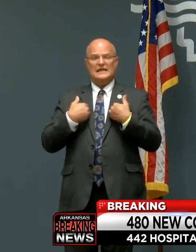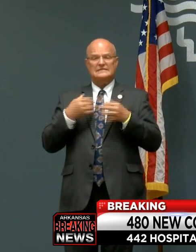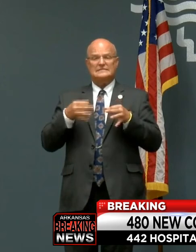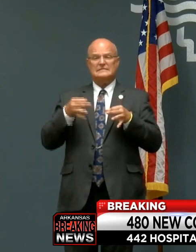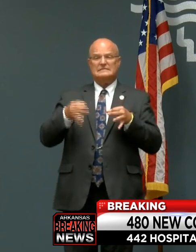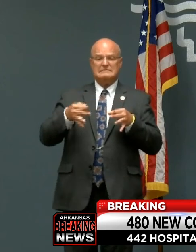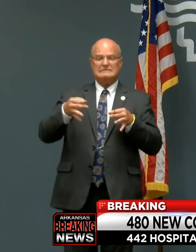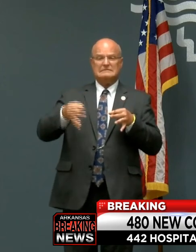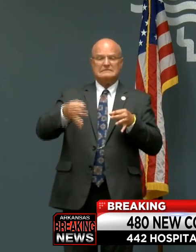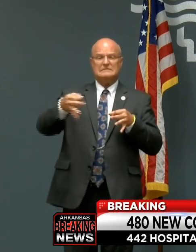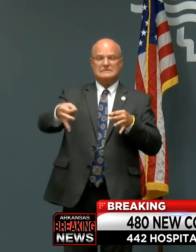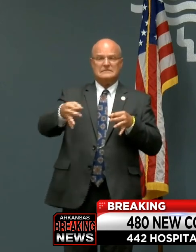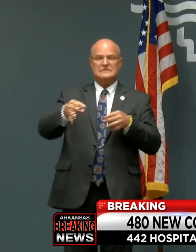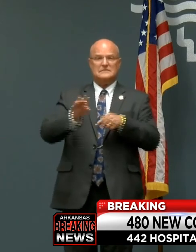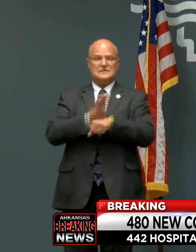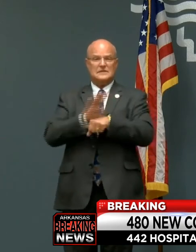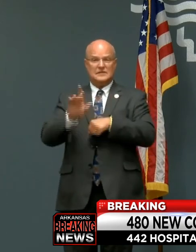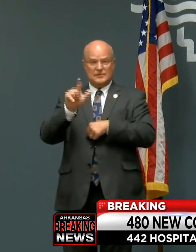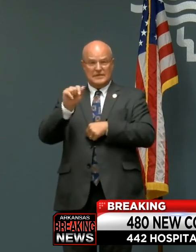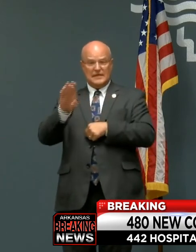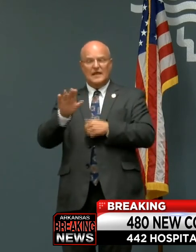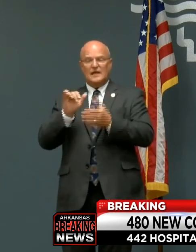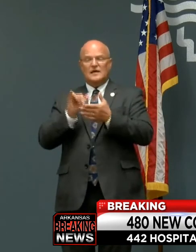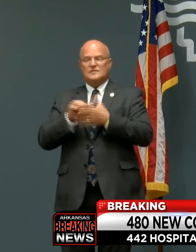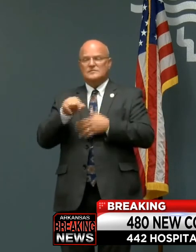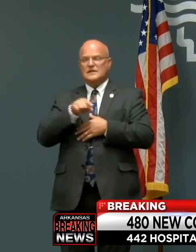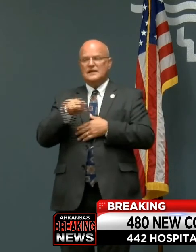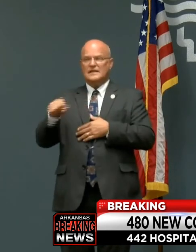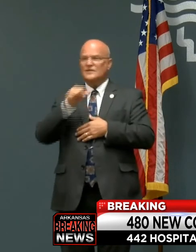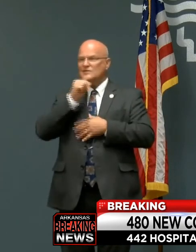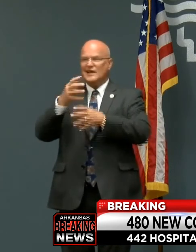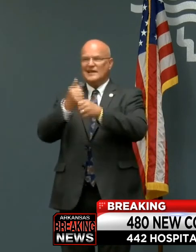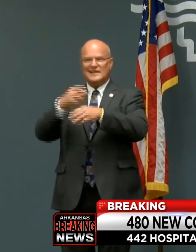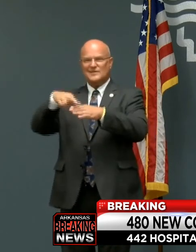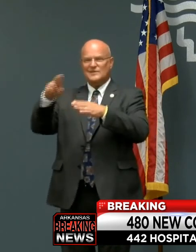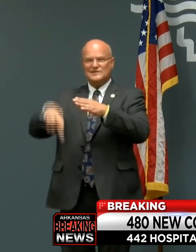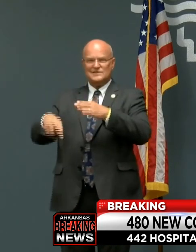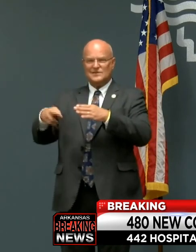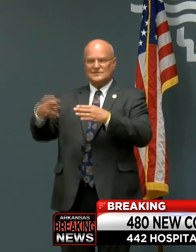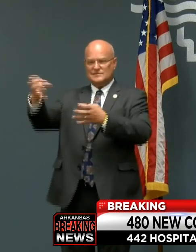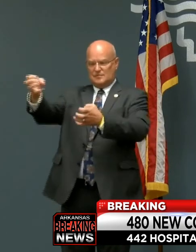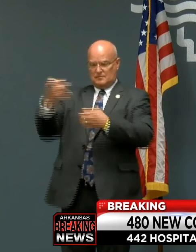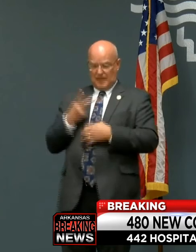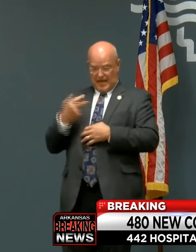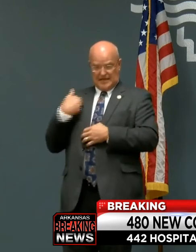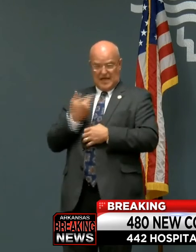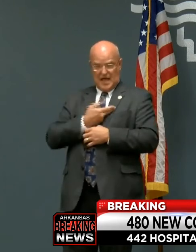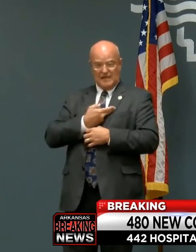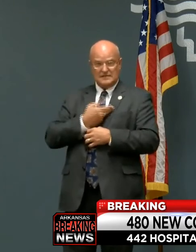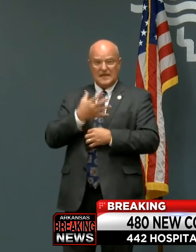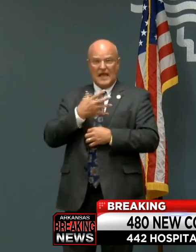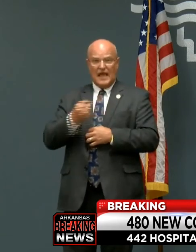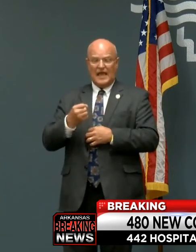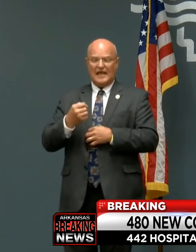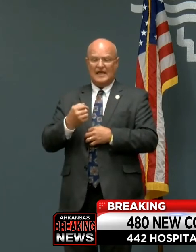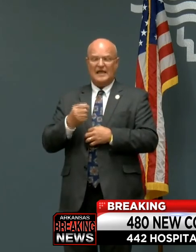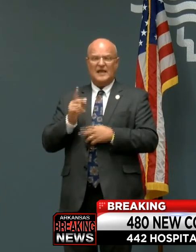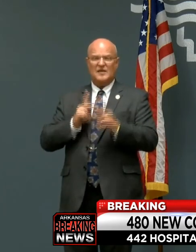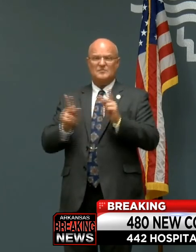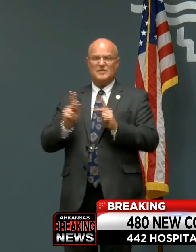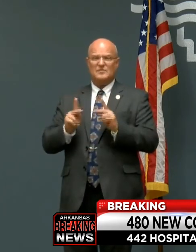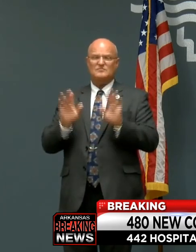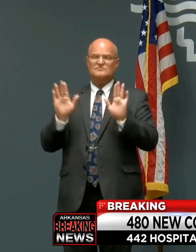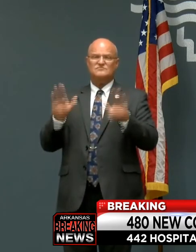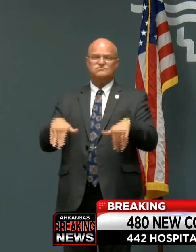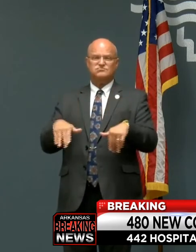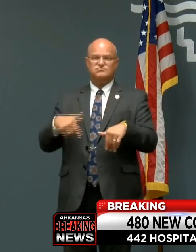in our commercial labs that they were not getting results to us, and it was discouraging people from going